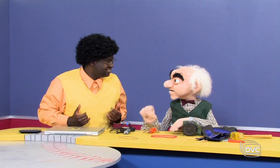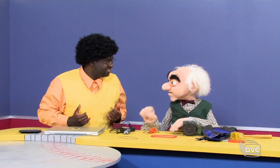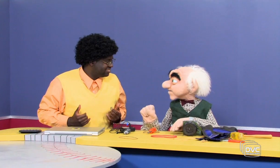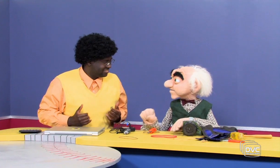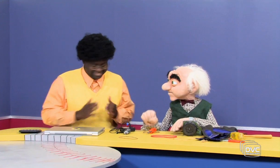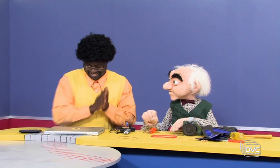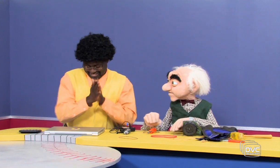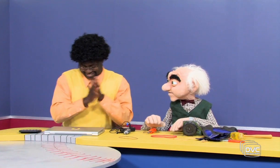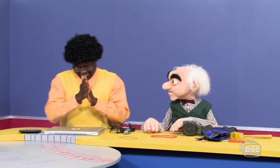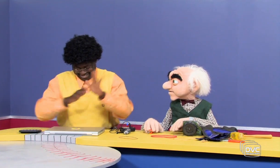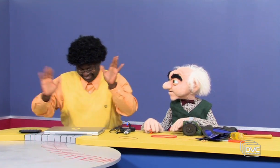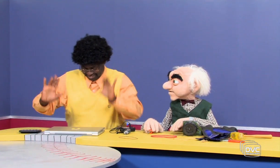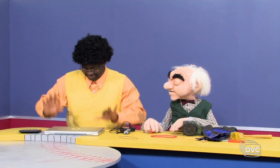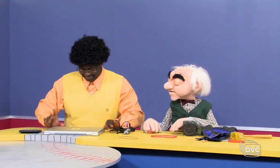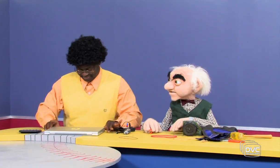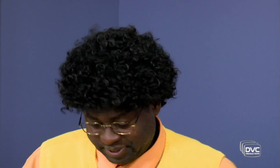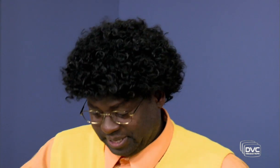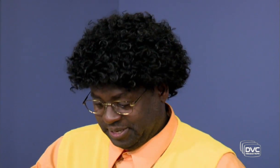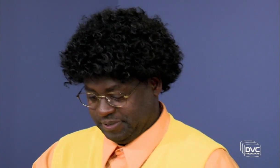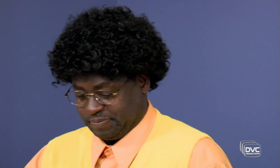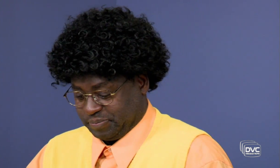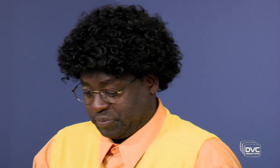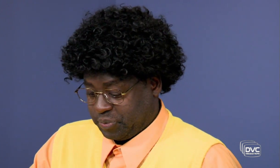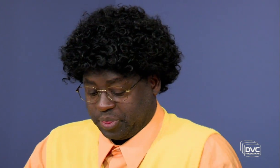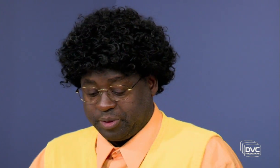yes. Uh-huh. Okay, here we go.